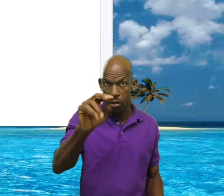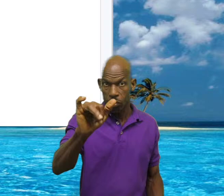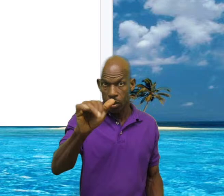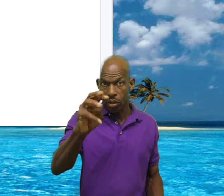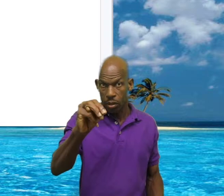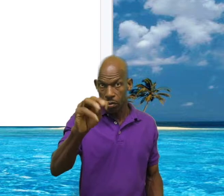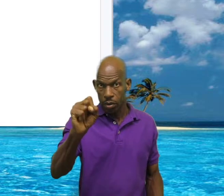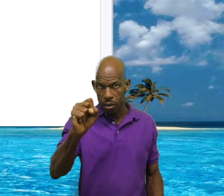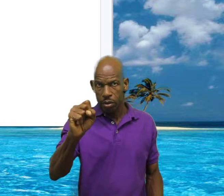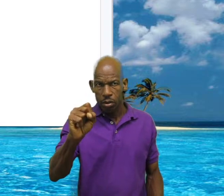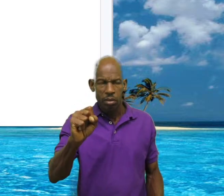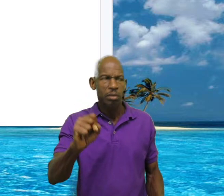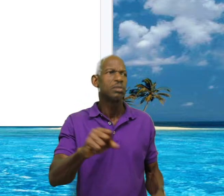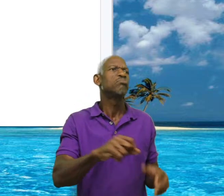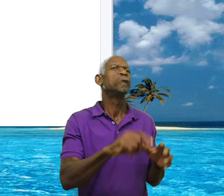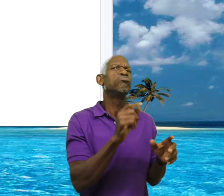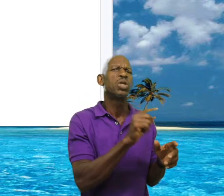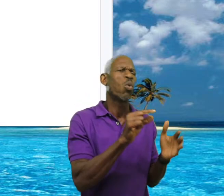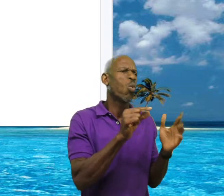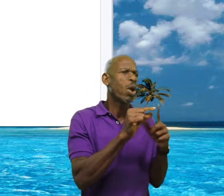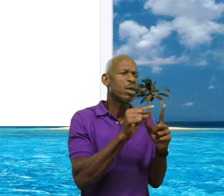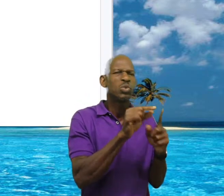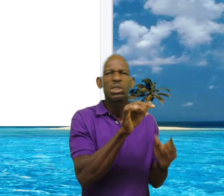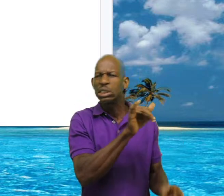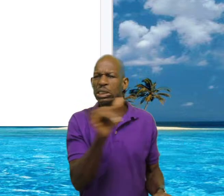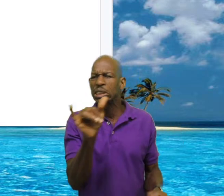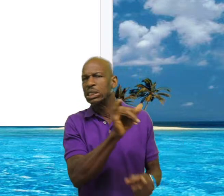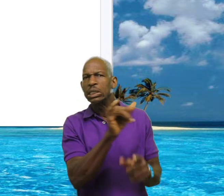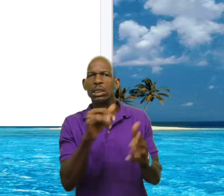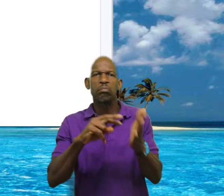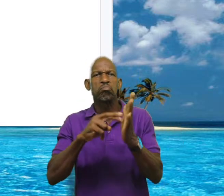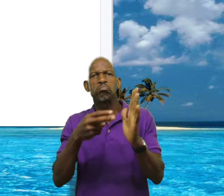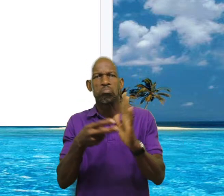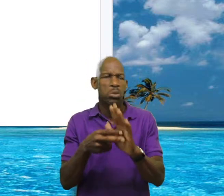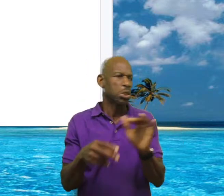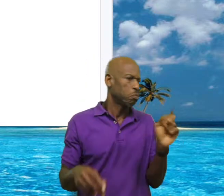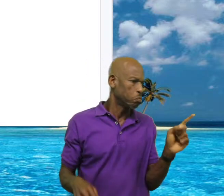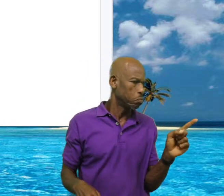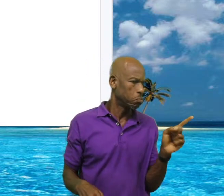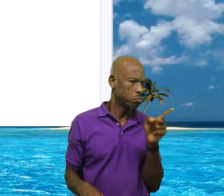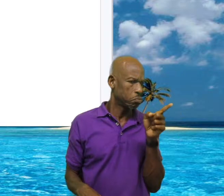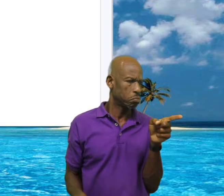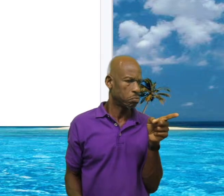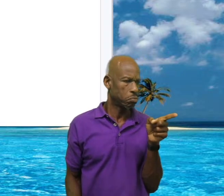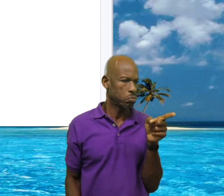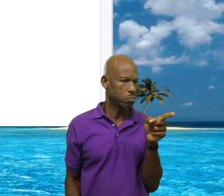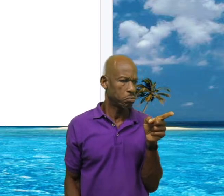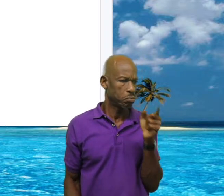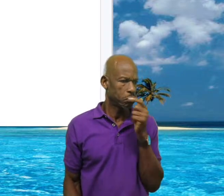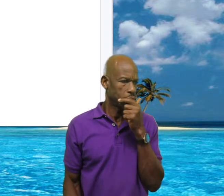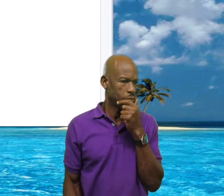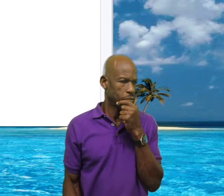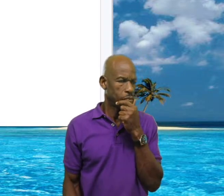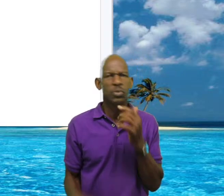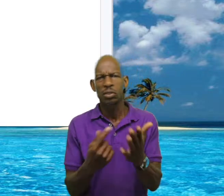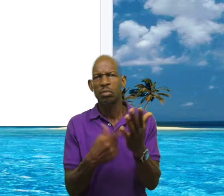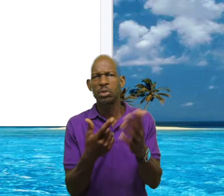You're looking at words that have the same meaning. And I'm just carrying it across a little bit, so I'll get more space.